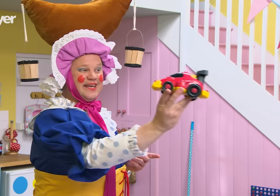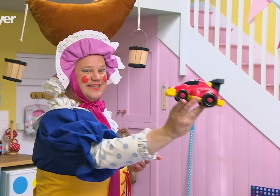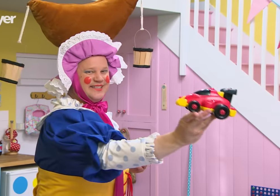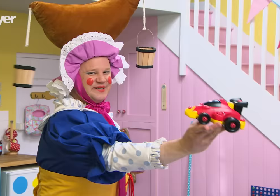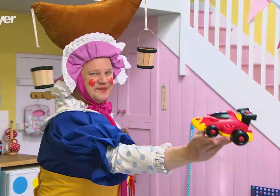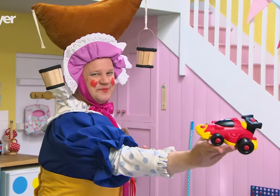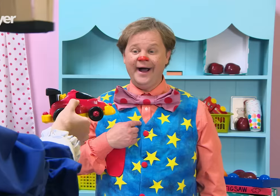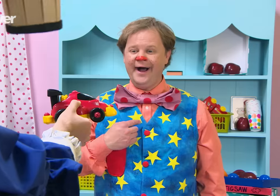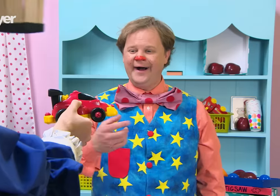this.